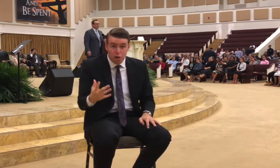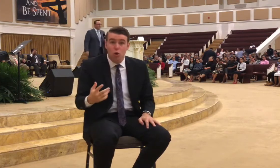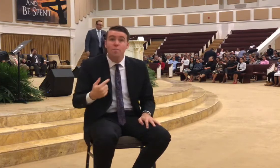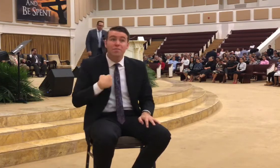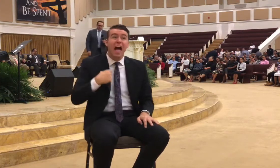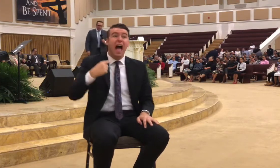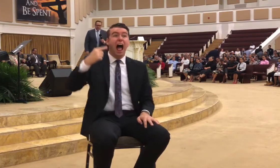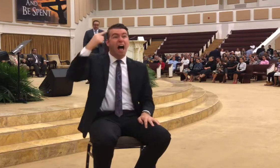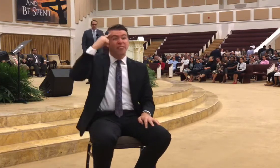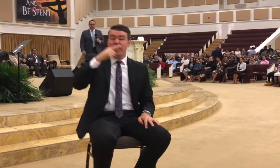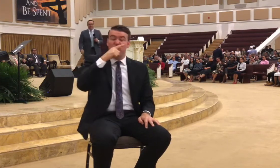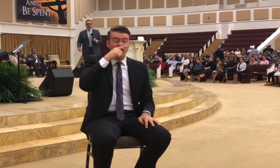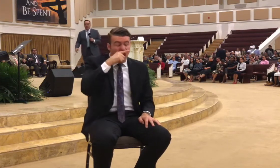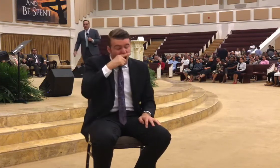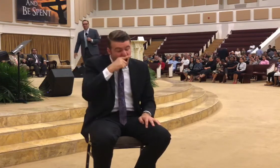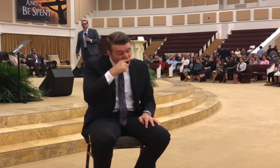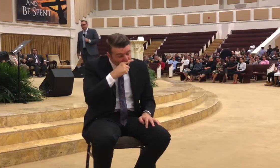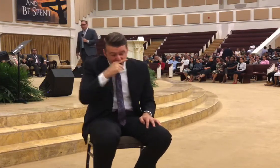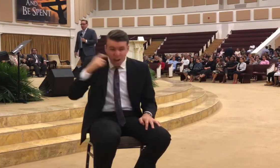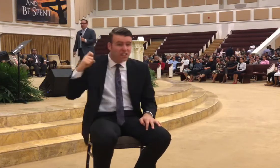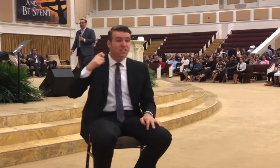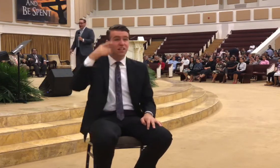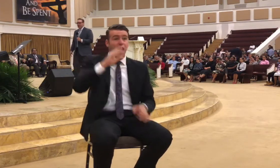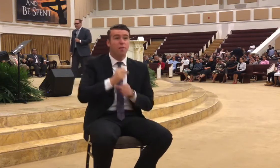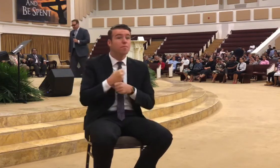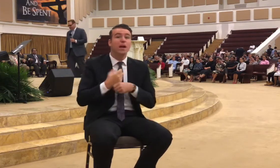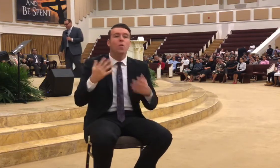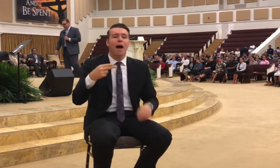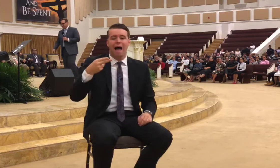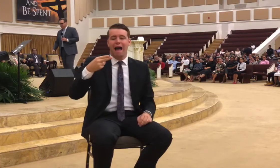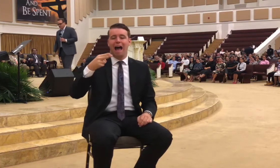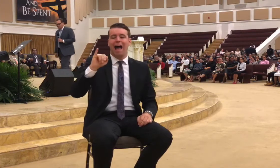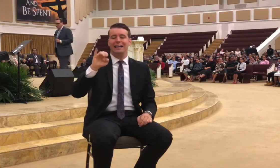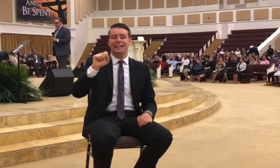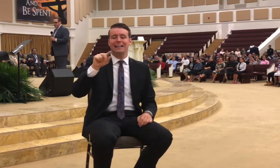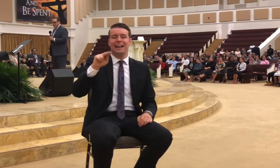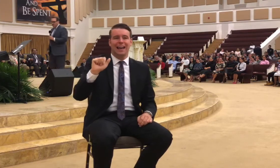the ugliest creatures that God ever made are hyenas.